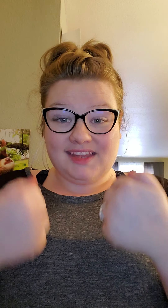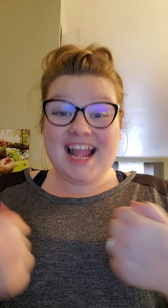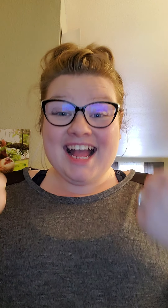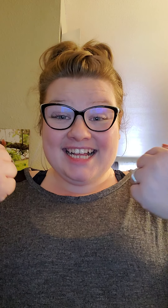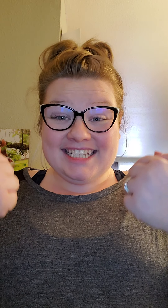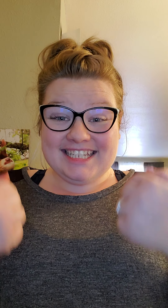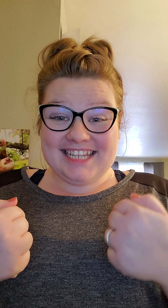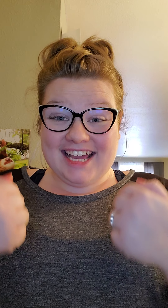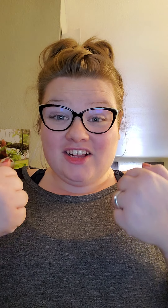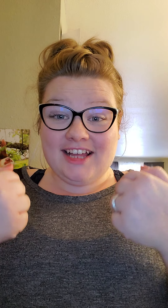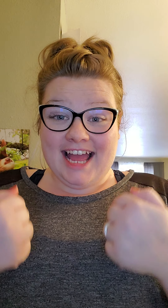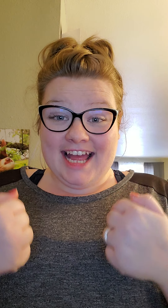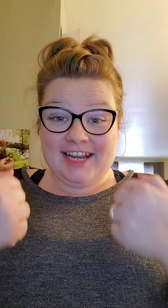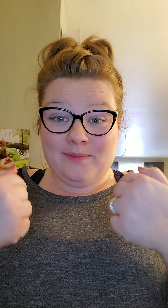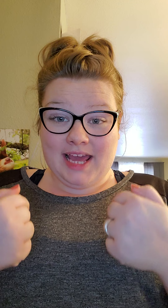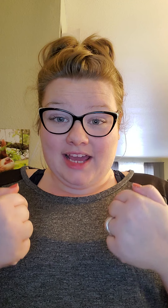Sail Head Pale